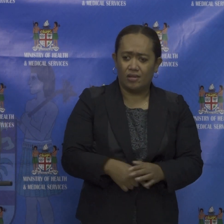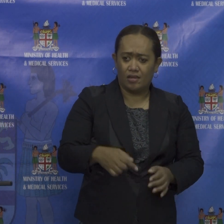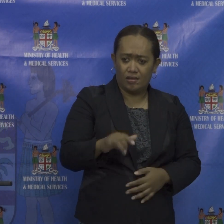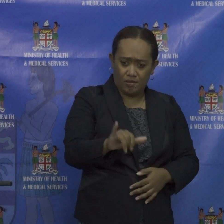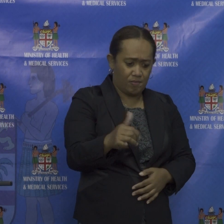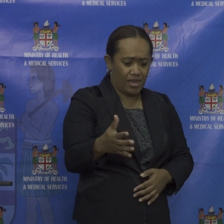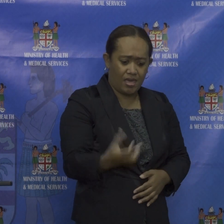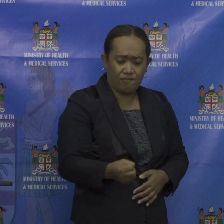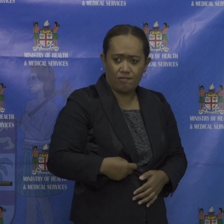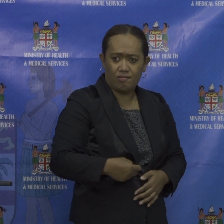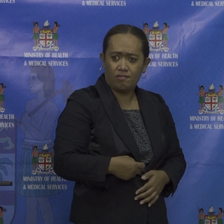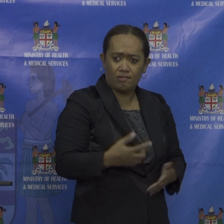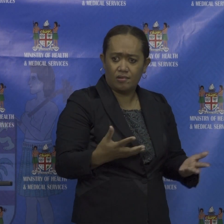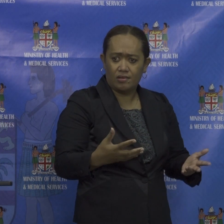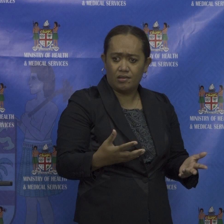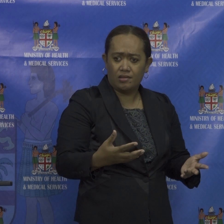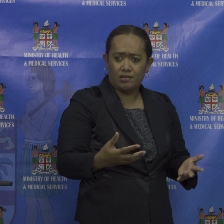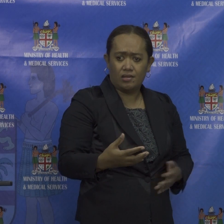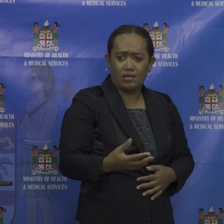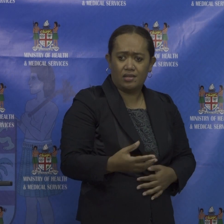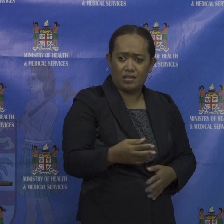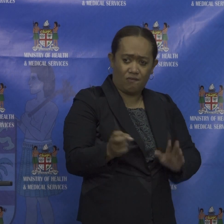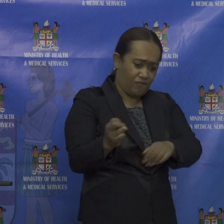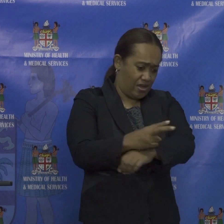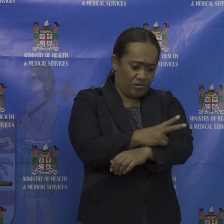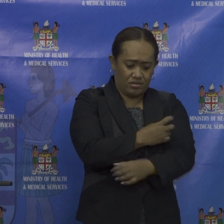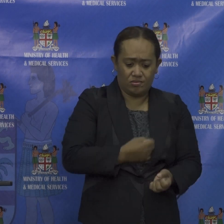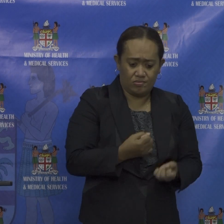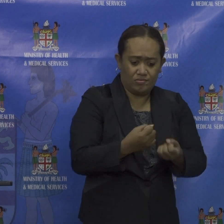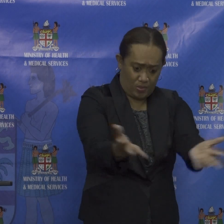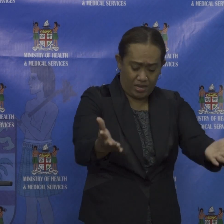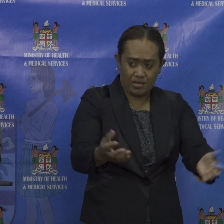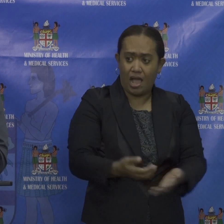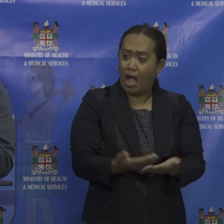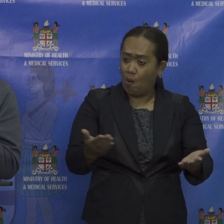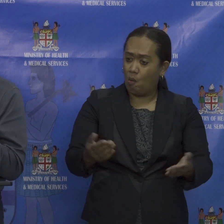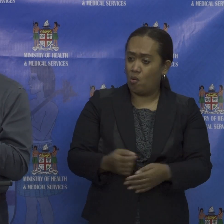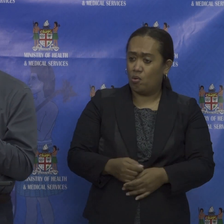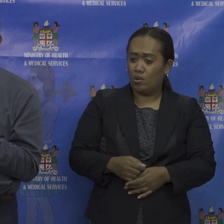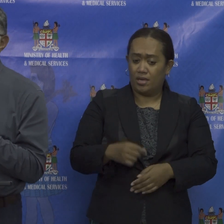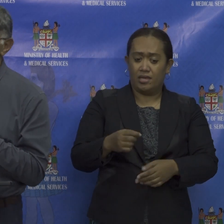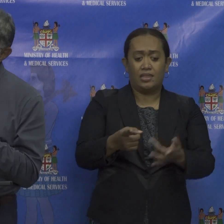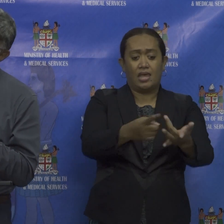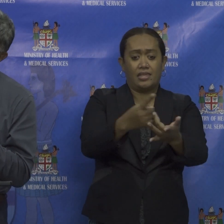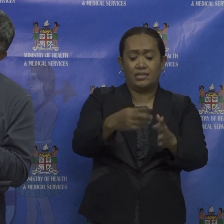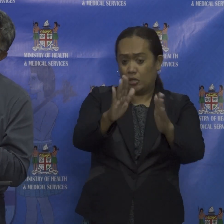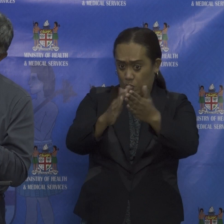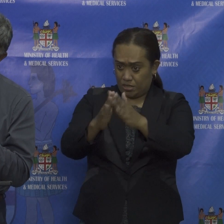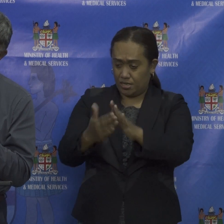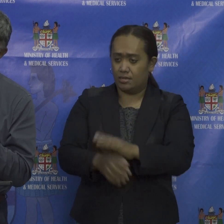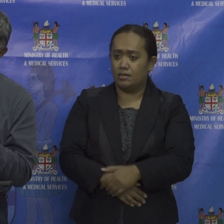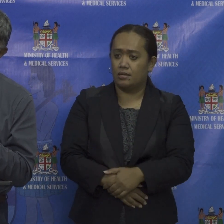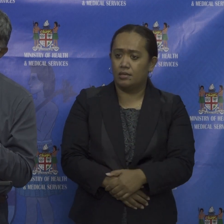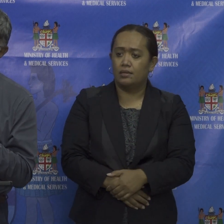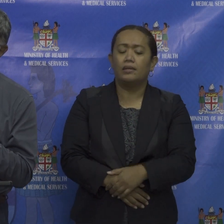have still had that load of virus to be able to transmit it to others in the community? Yes, that was